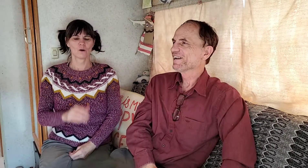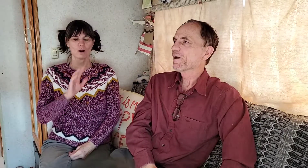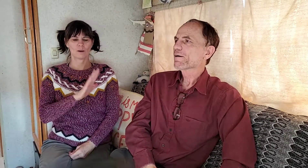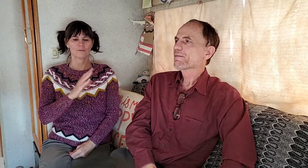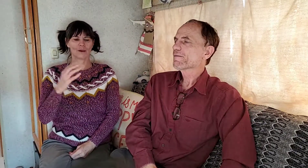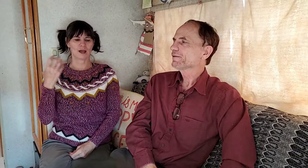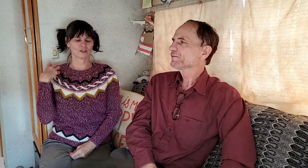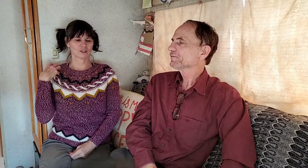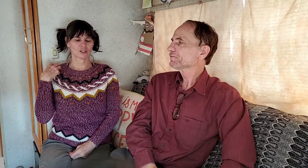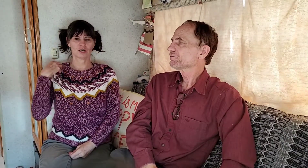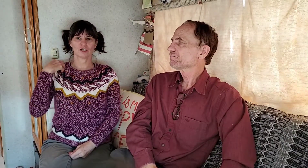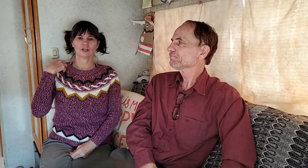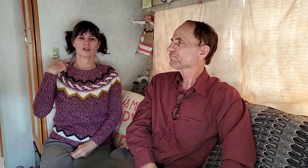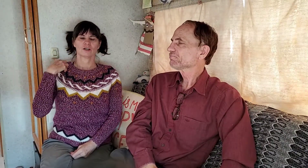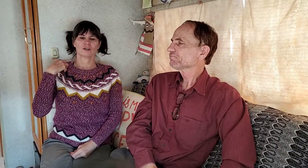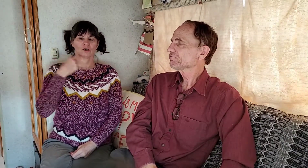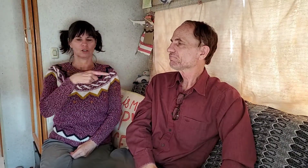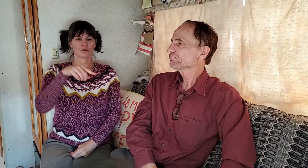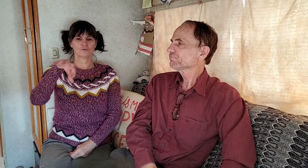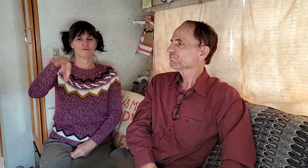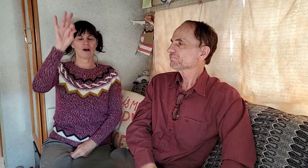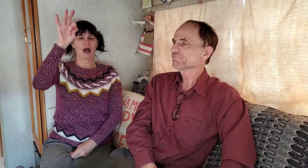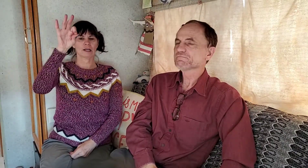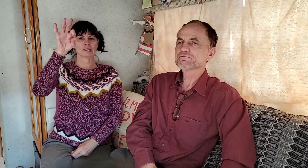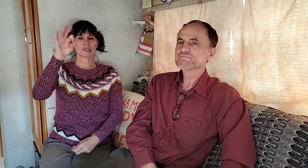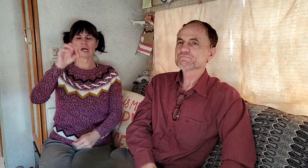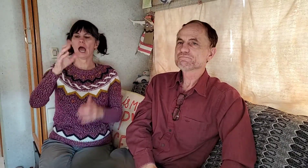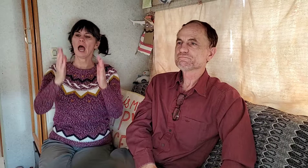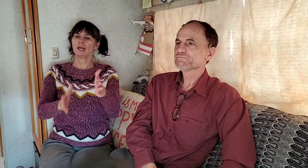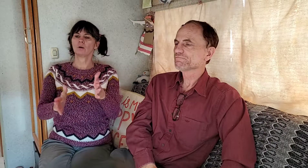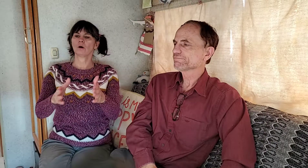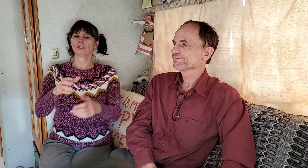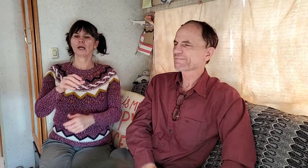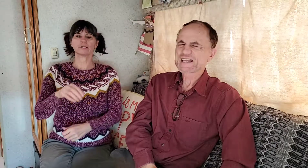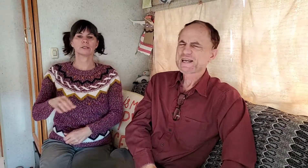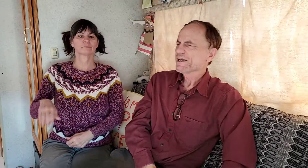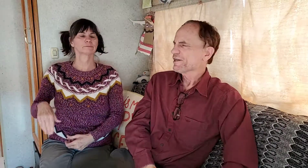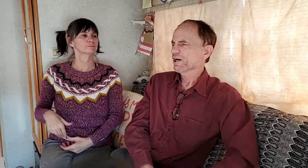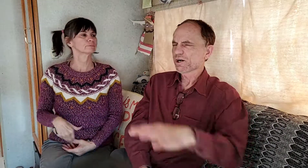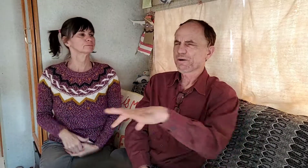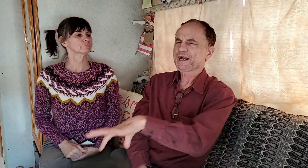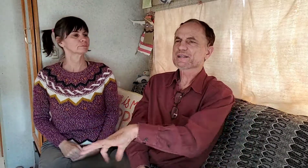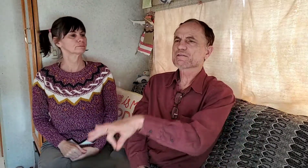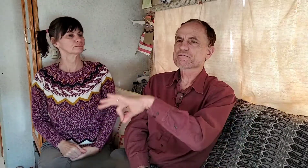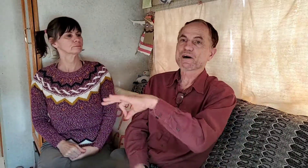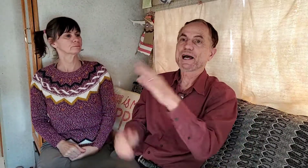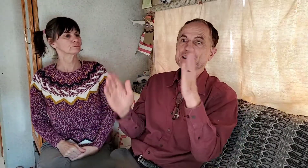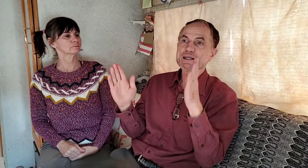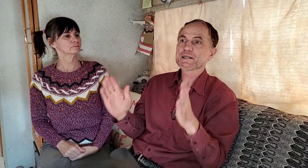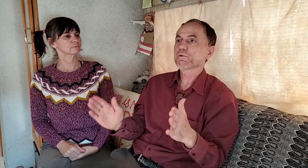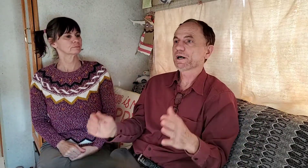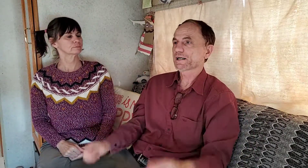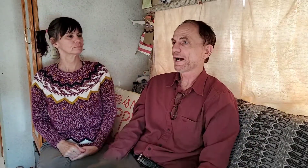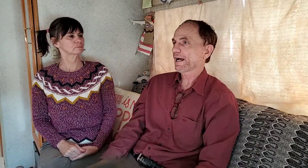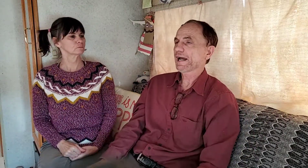Your Majesty, did you find anyone yet? No, I didn't find anyone.